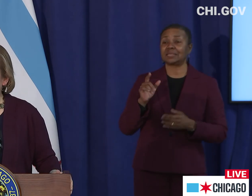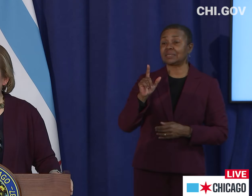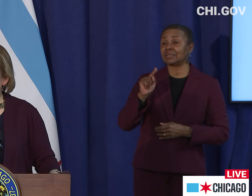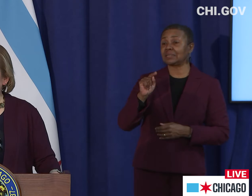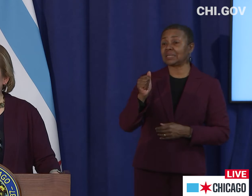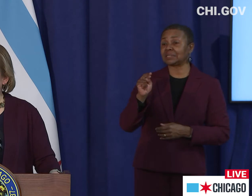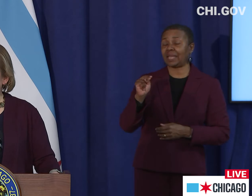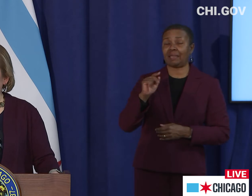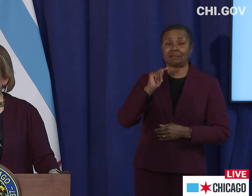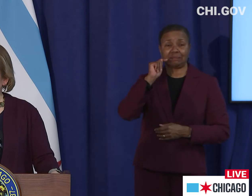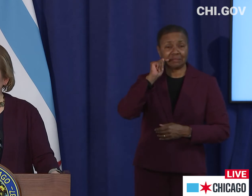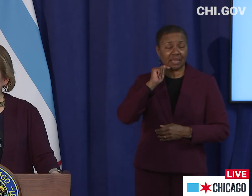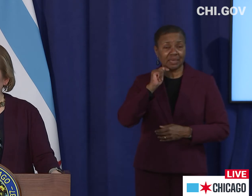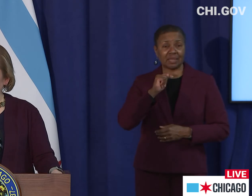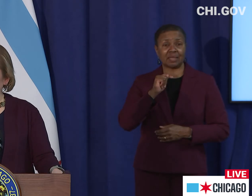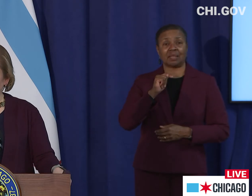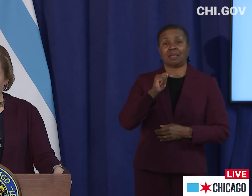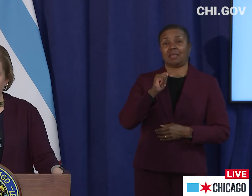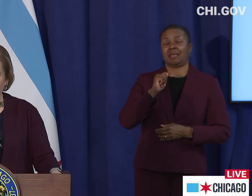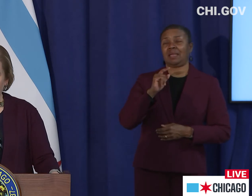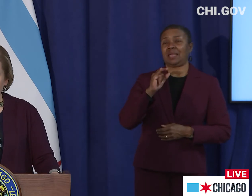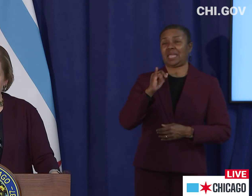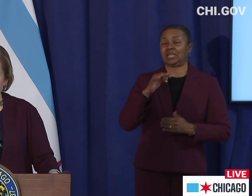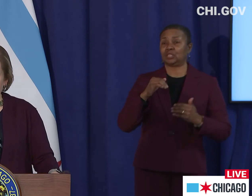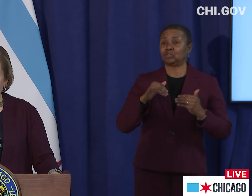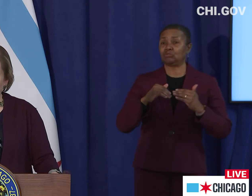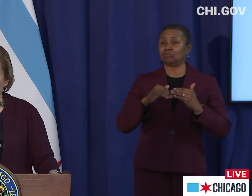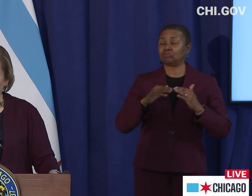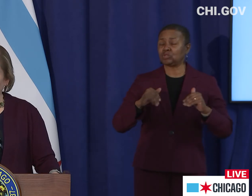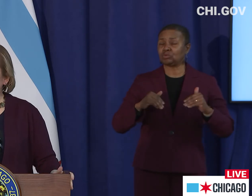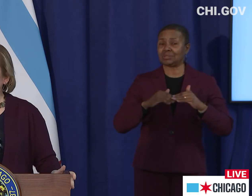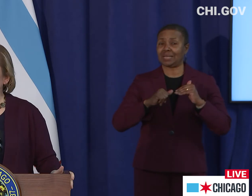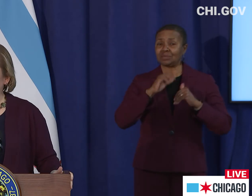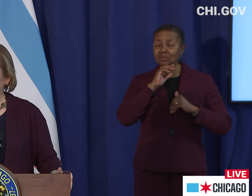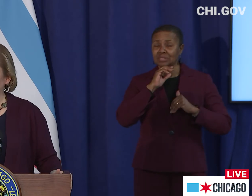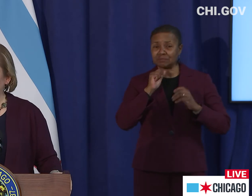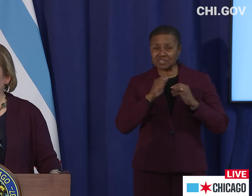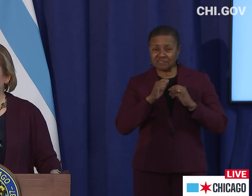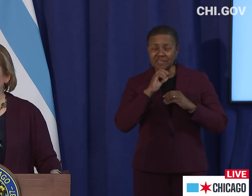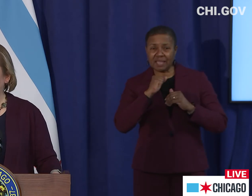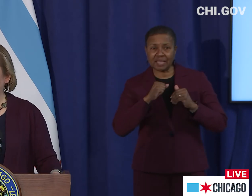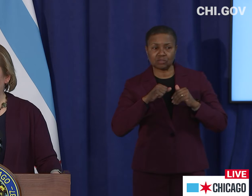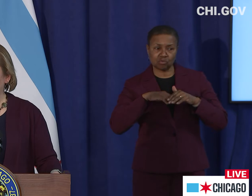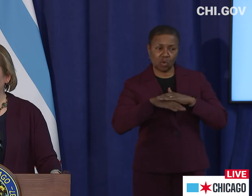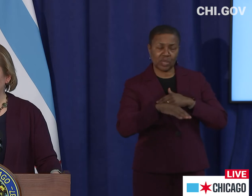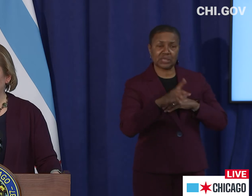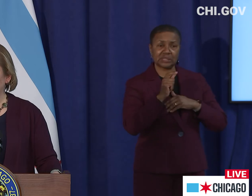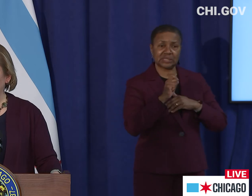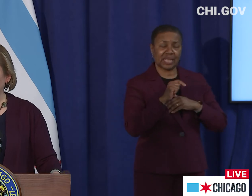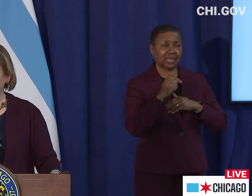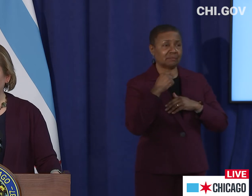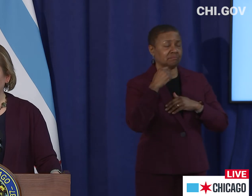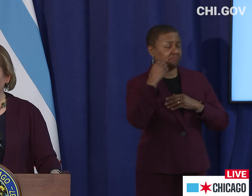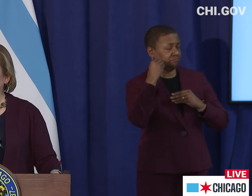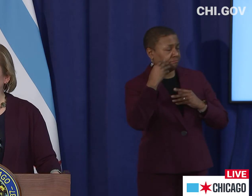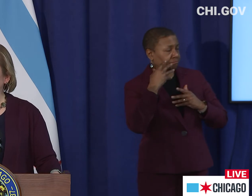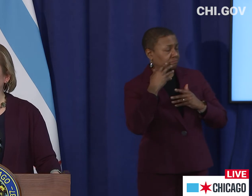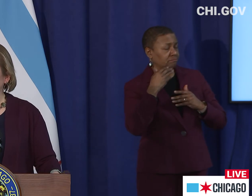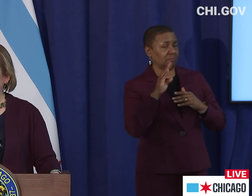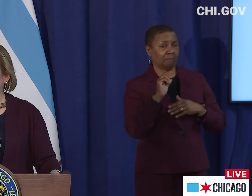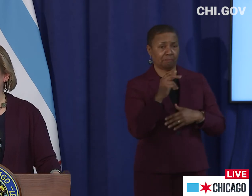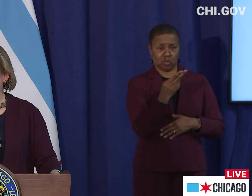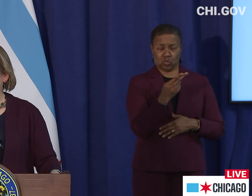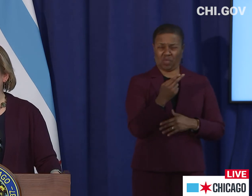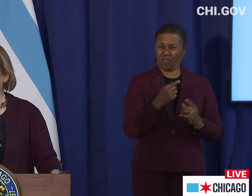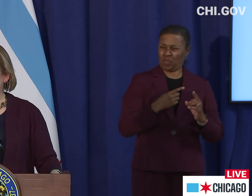tanning, minors' access to tanning, for example, or release of medical records. And so it's the goal is